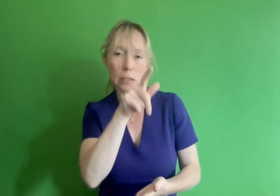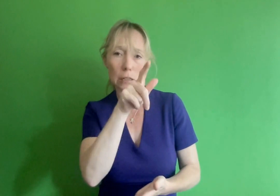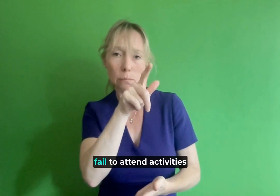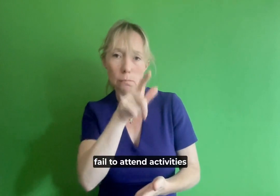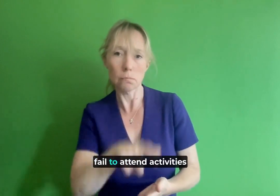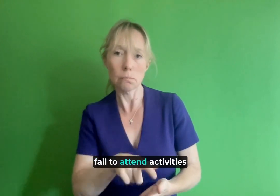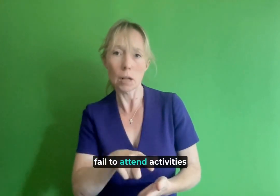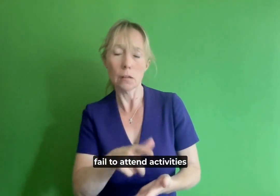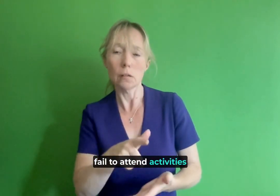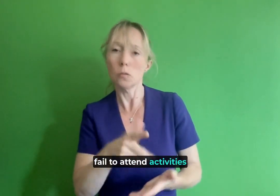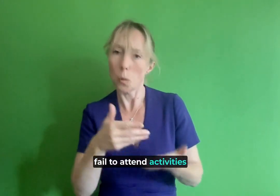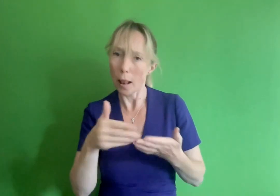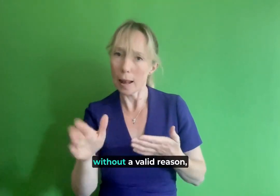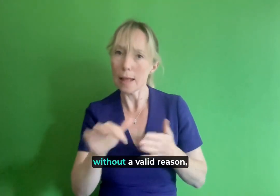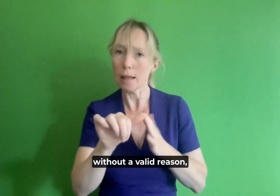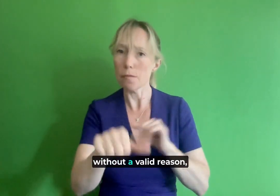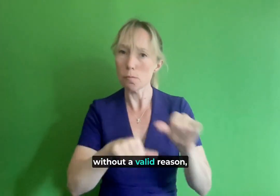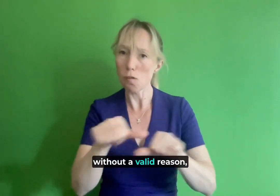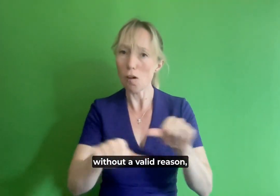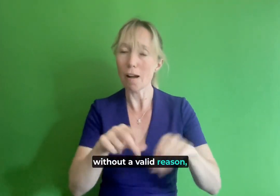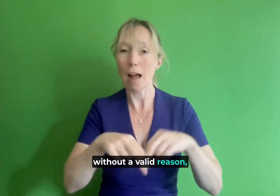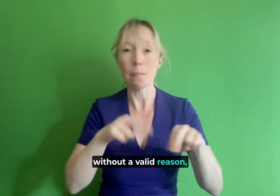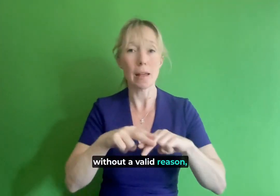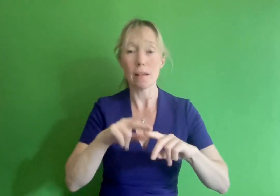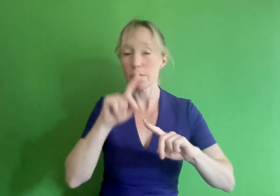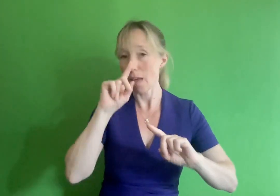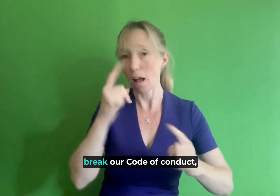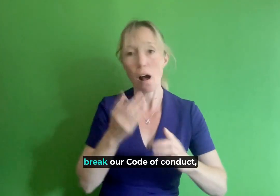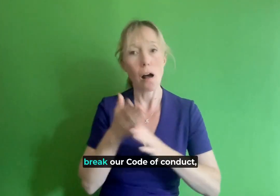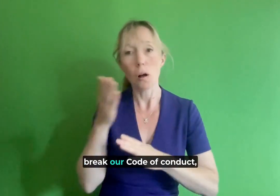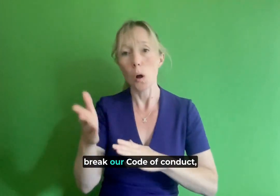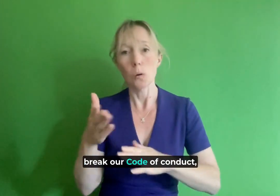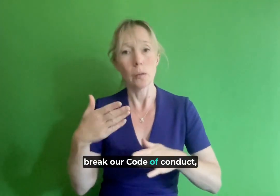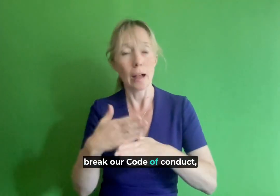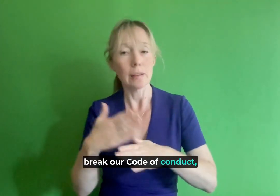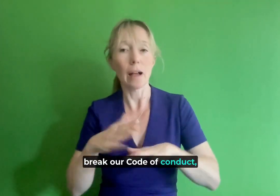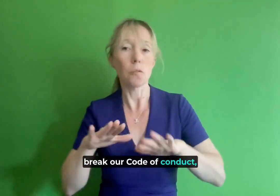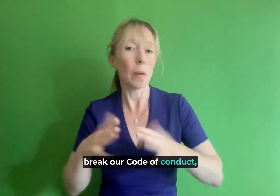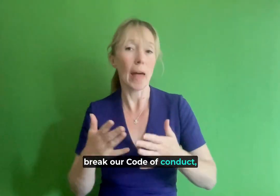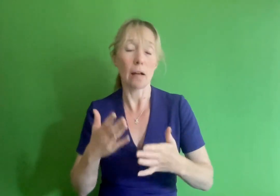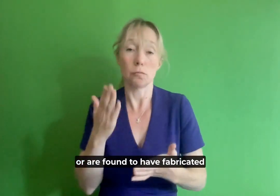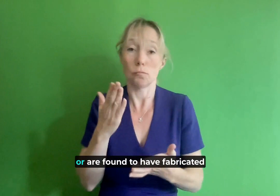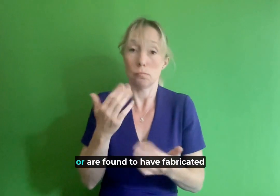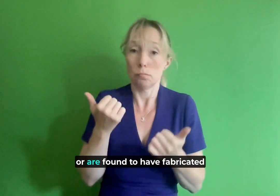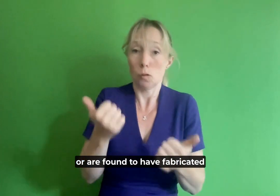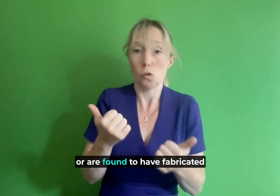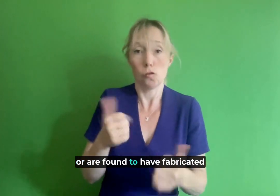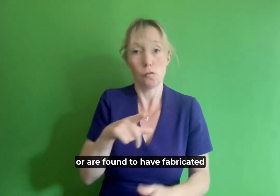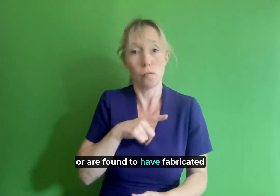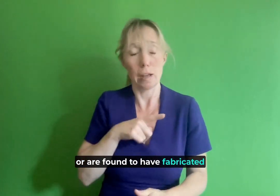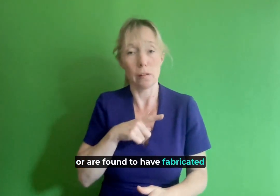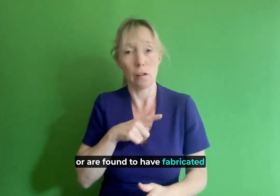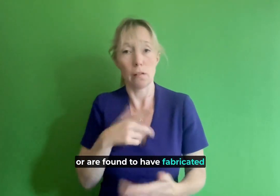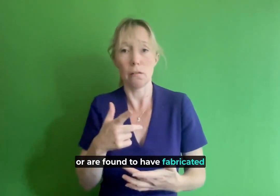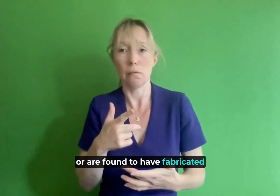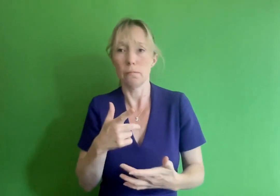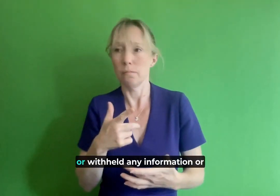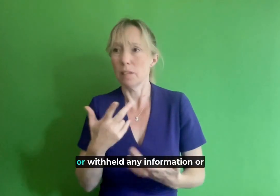fail to attend activities without a valid reason, break our code of conduct, or are found to have fabricated or